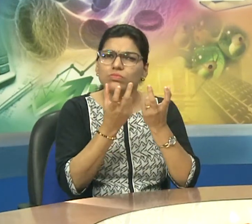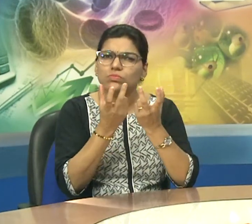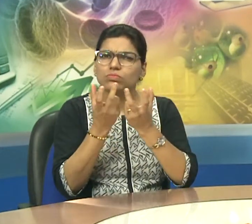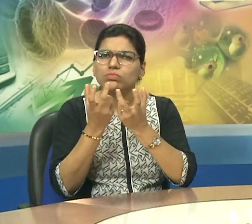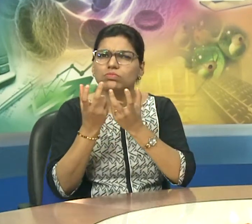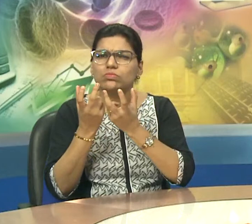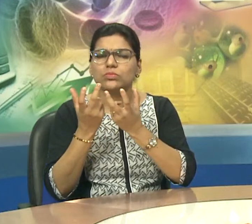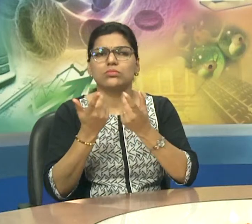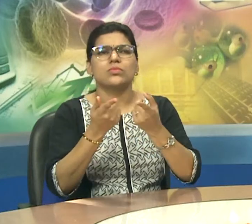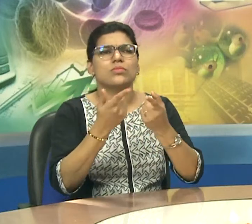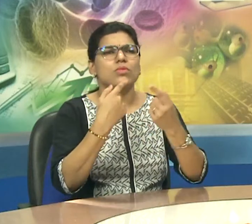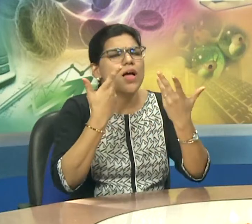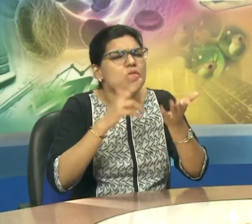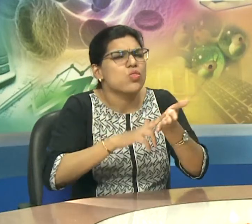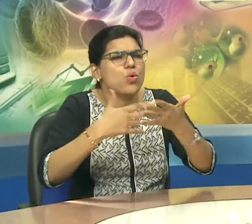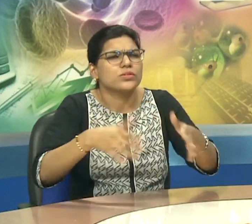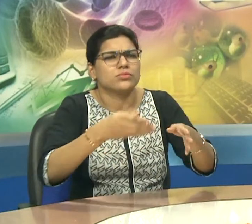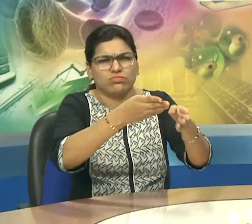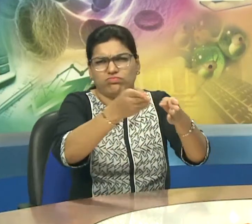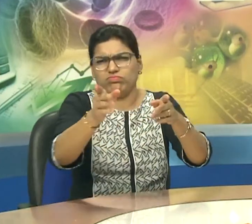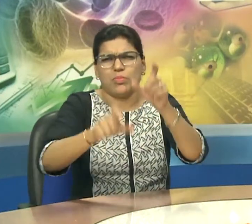To behold,